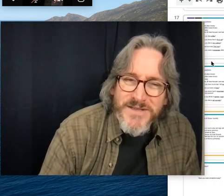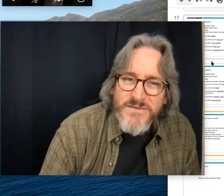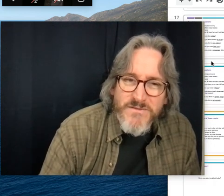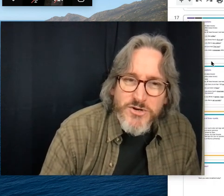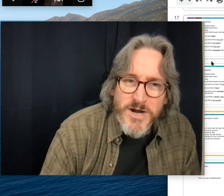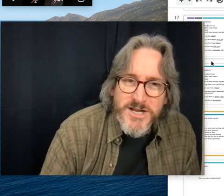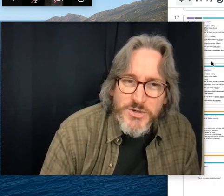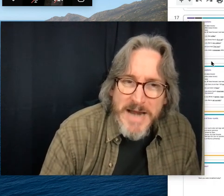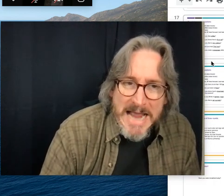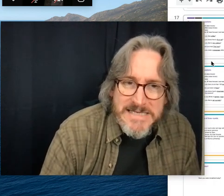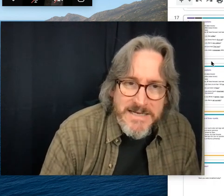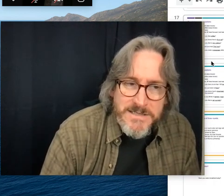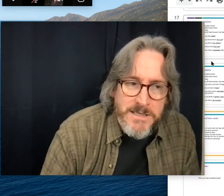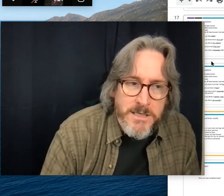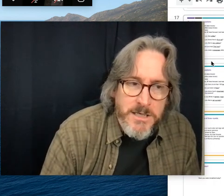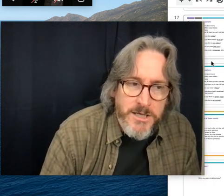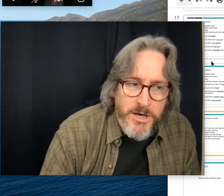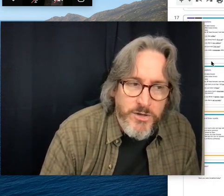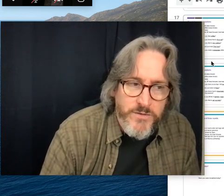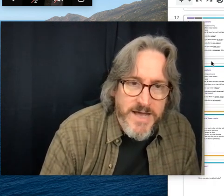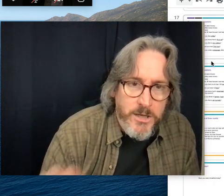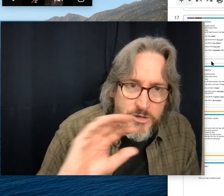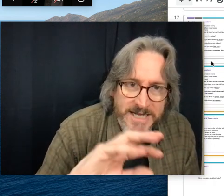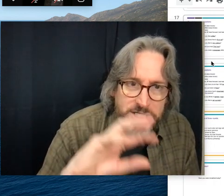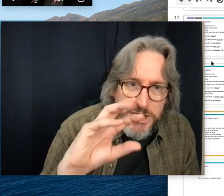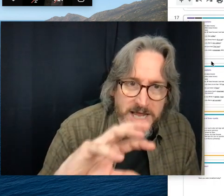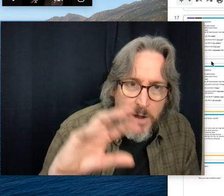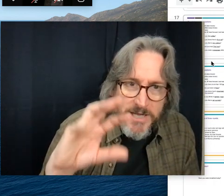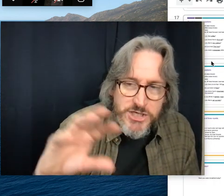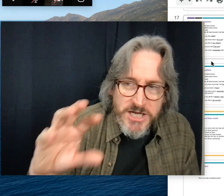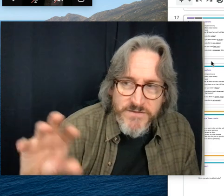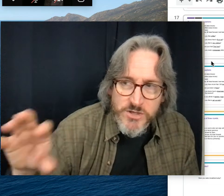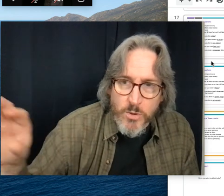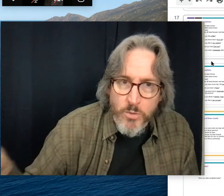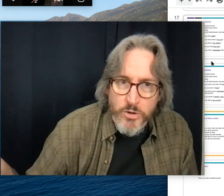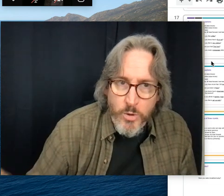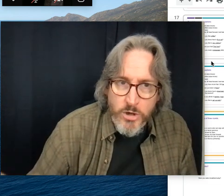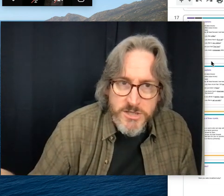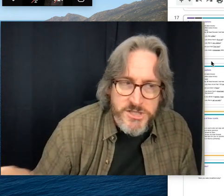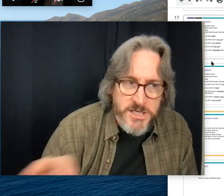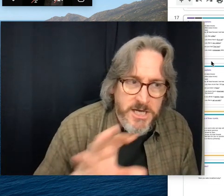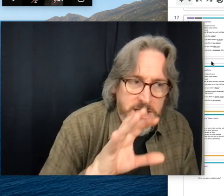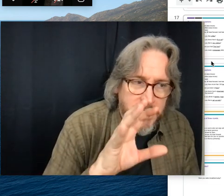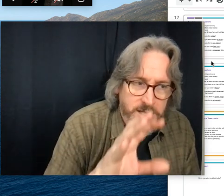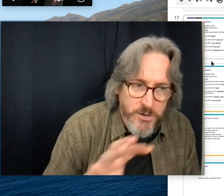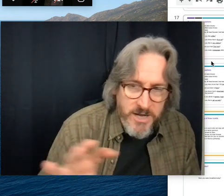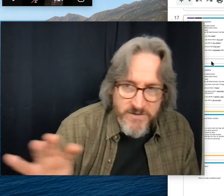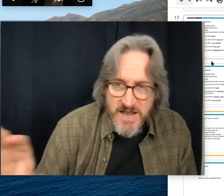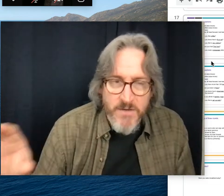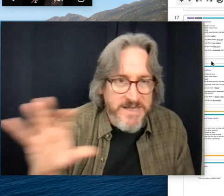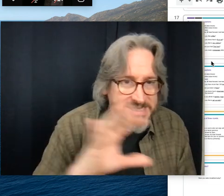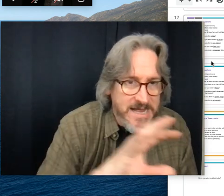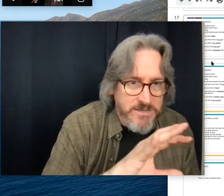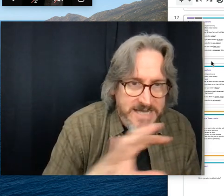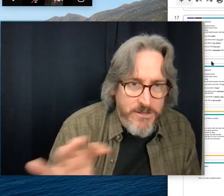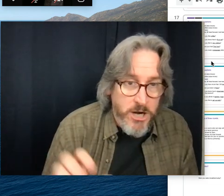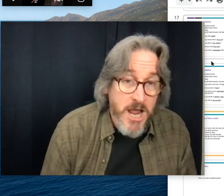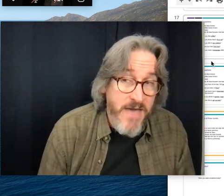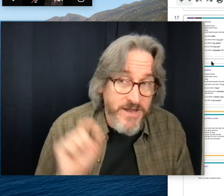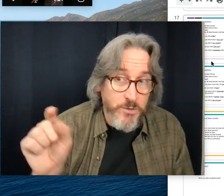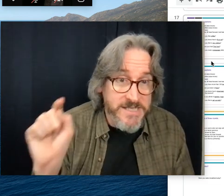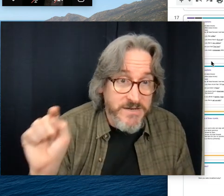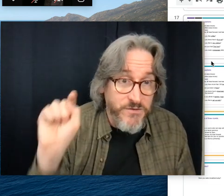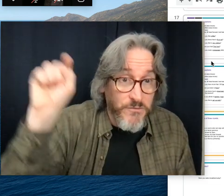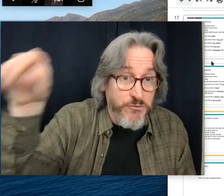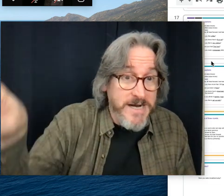Kind of like if you've ever tried to do an accent, you've got to learn how each individual word works. Then you kind of how they sound together,